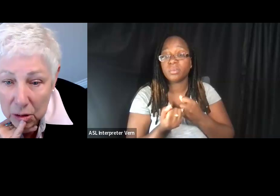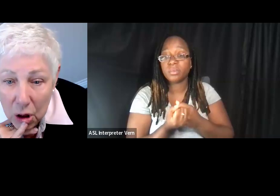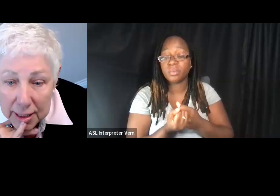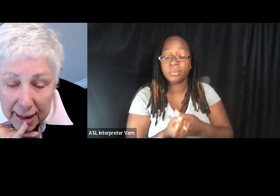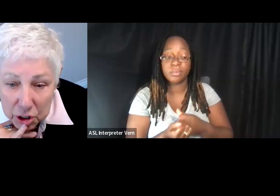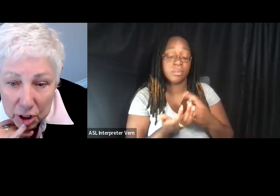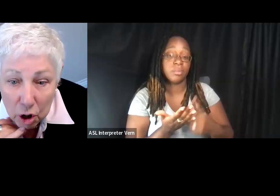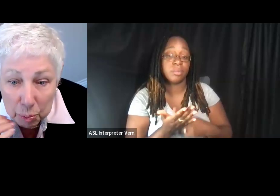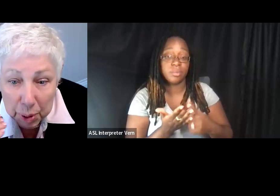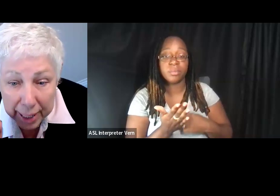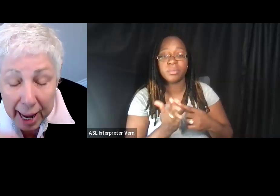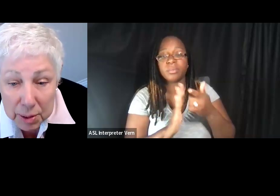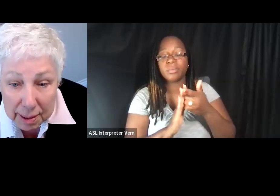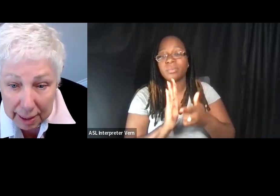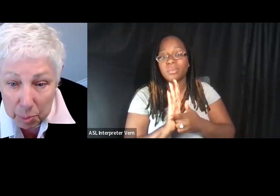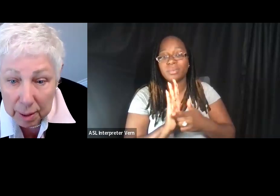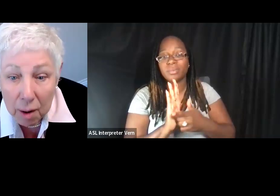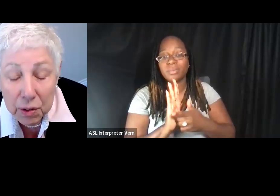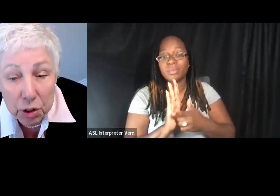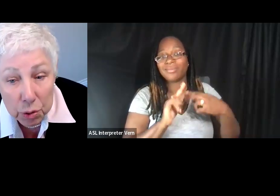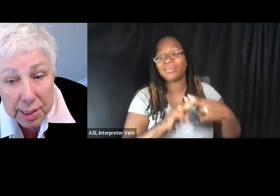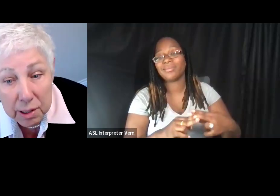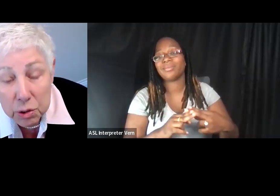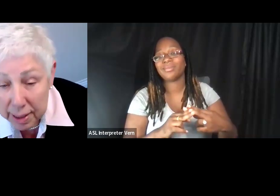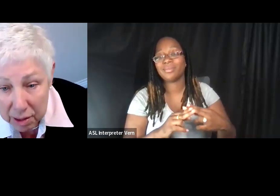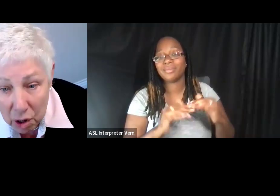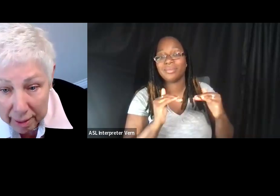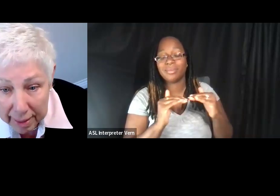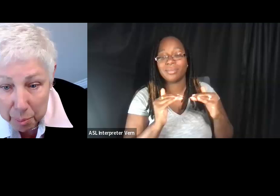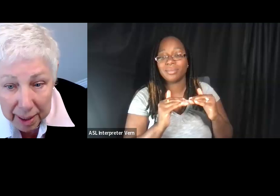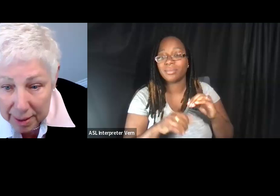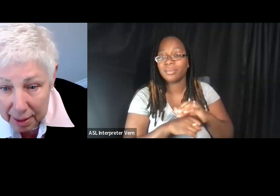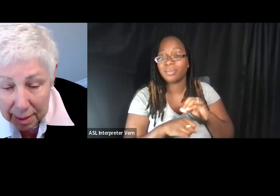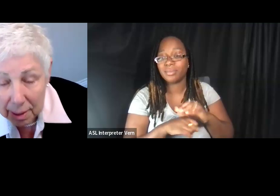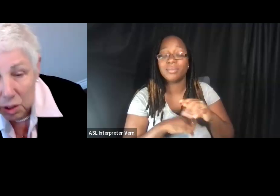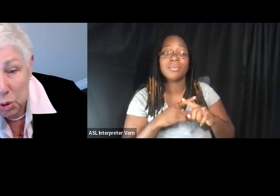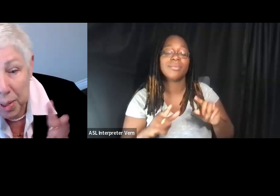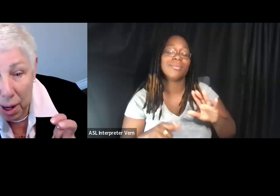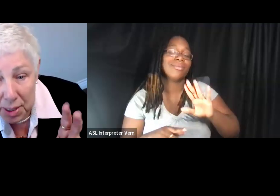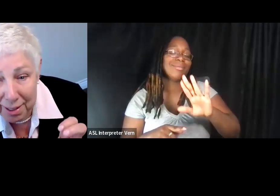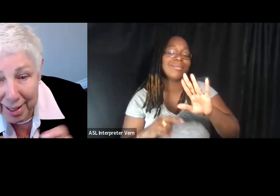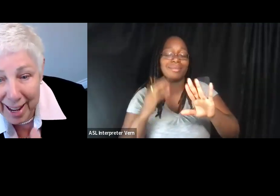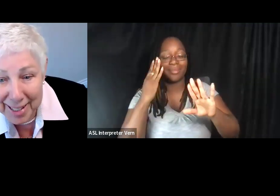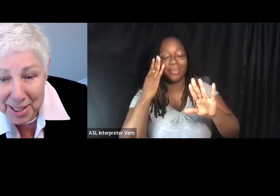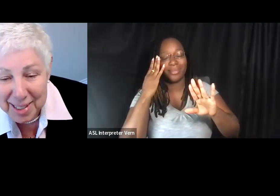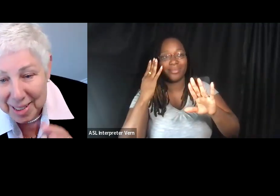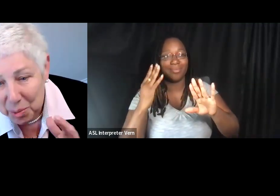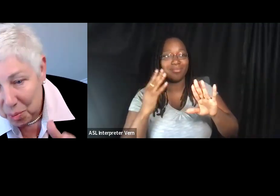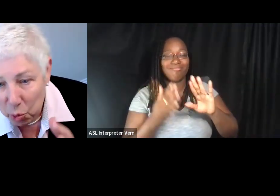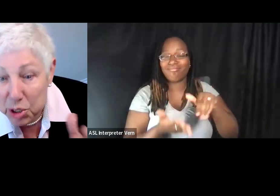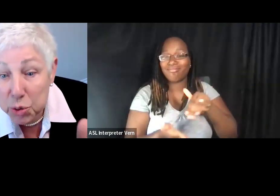sometimes in the law, it's actually called peer counseling, but often your center doesn't call it that because the term counseling